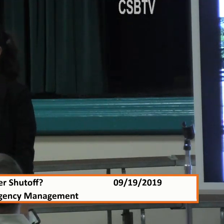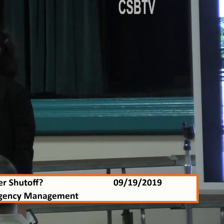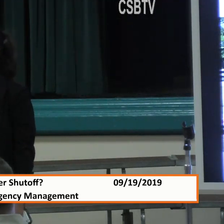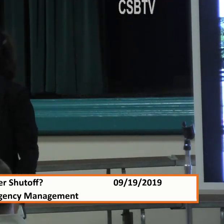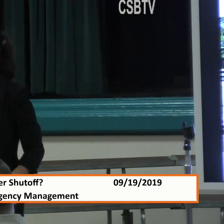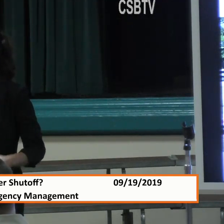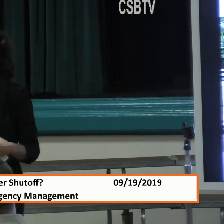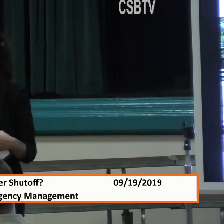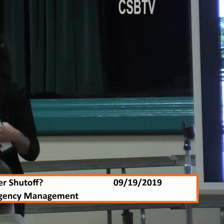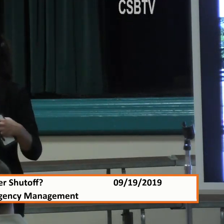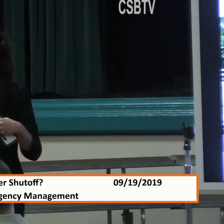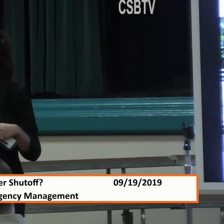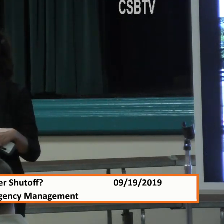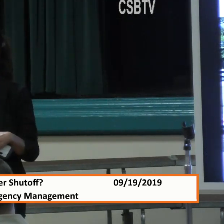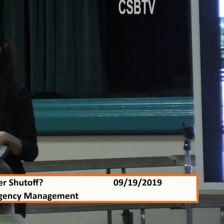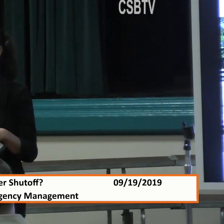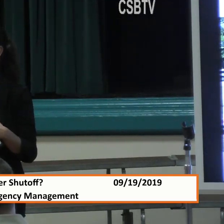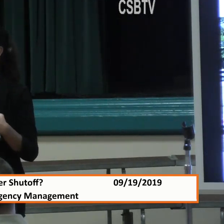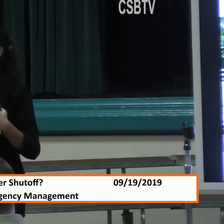that,